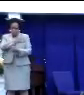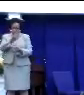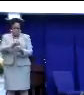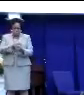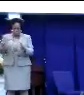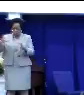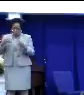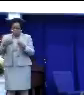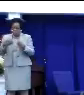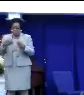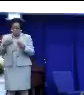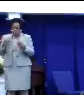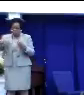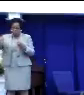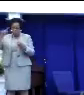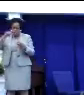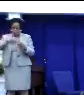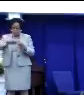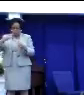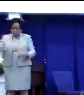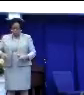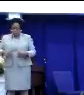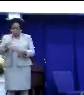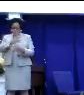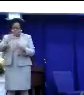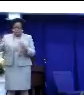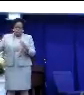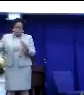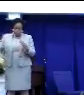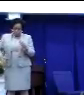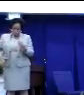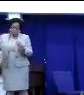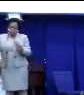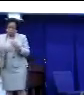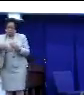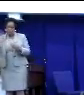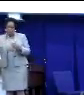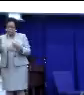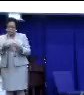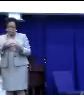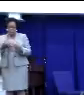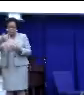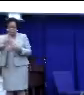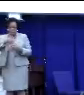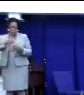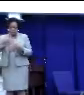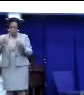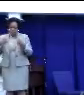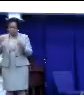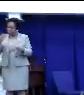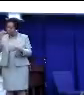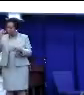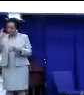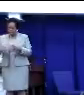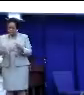Here we see that we that are living as Christians, amen, that in our own power and own strength we can't do with